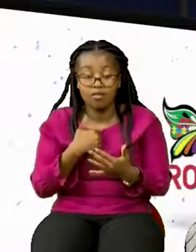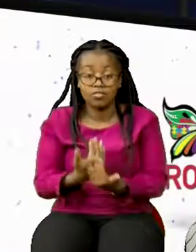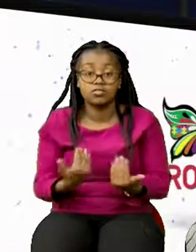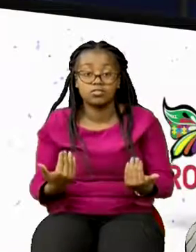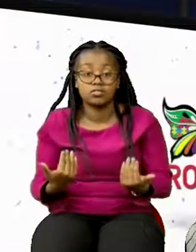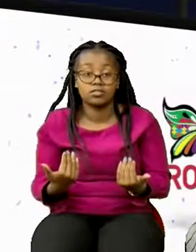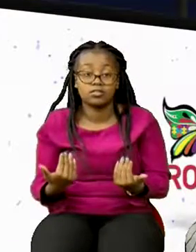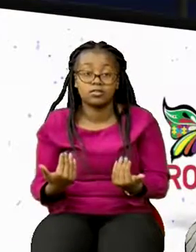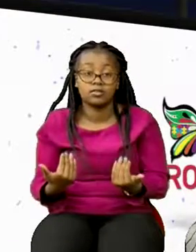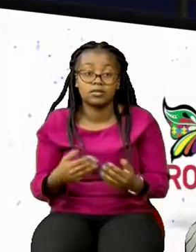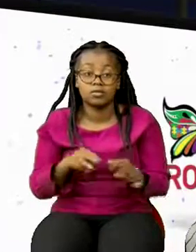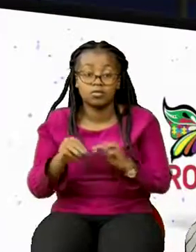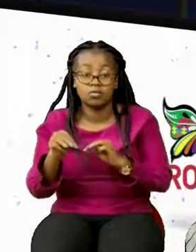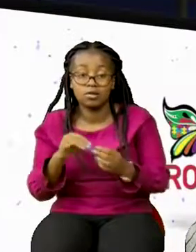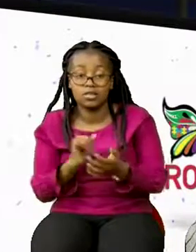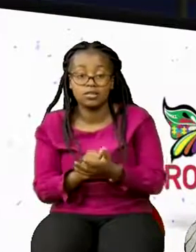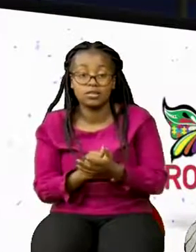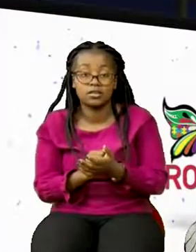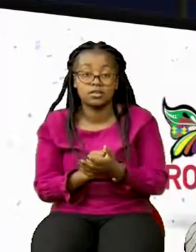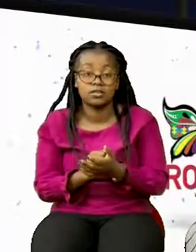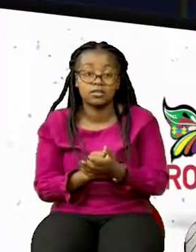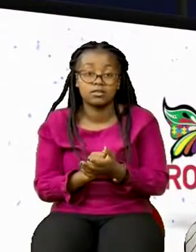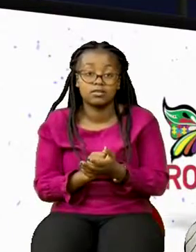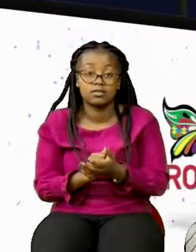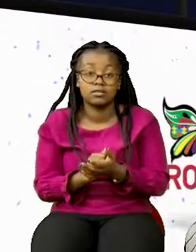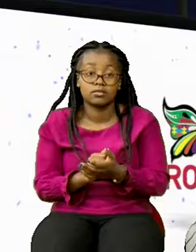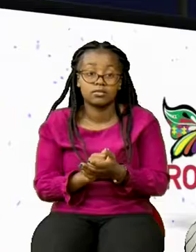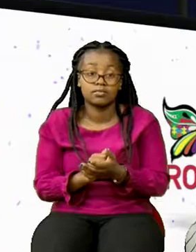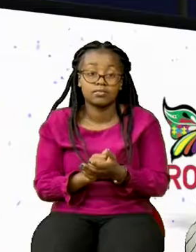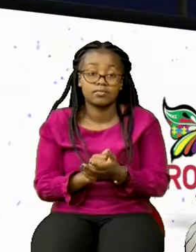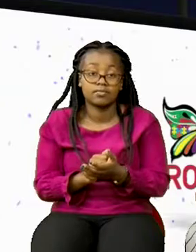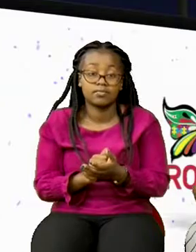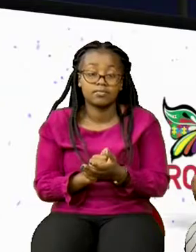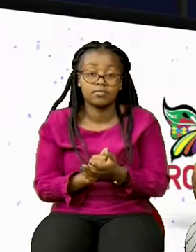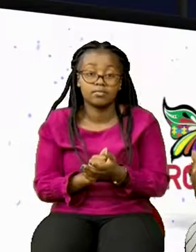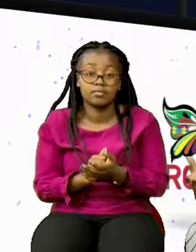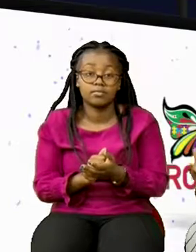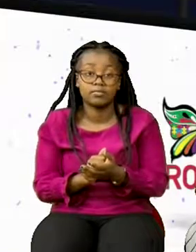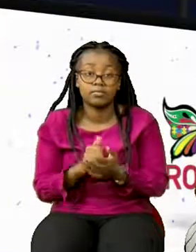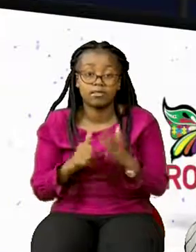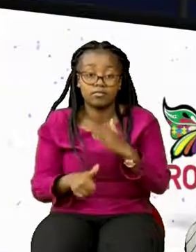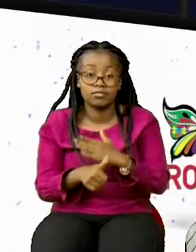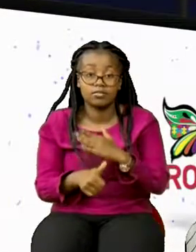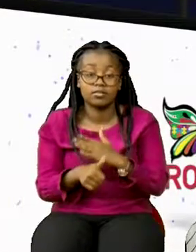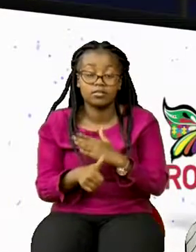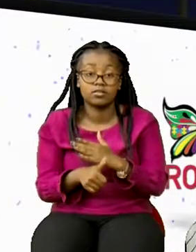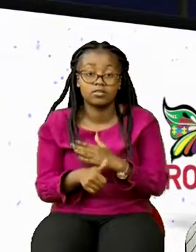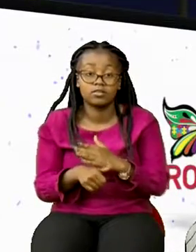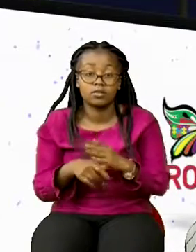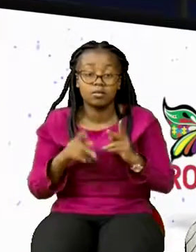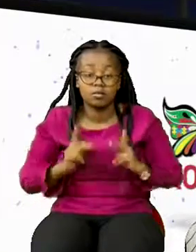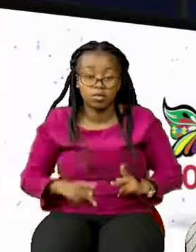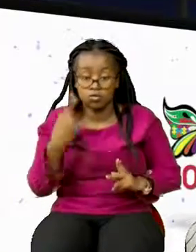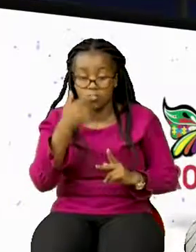have movements that can actually cause danger to the person